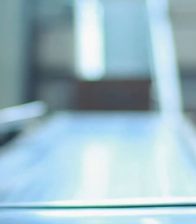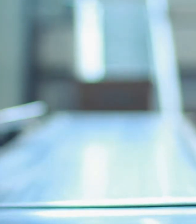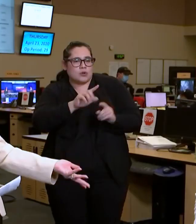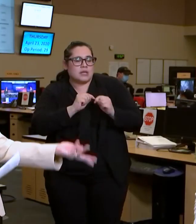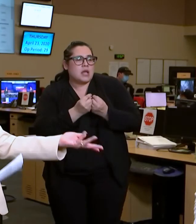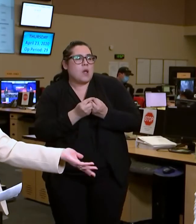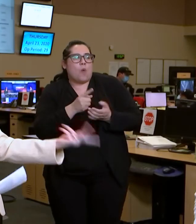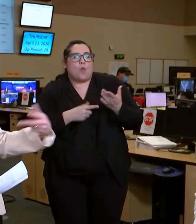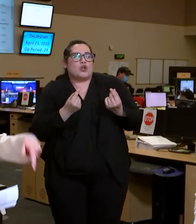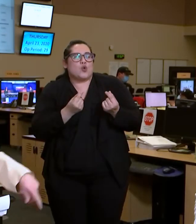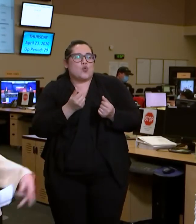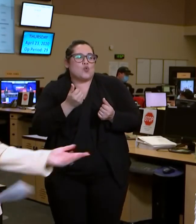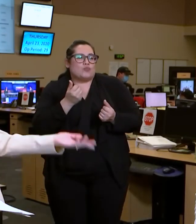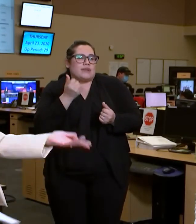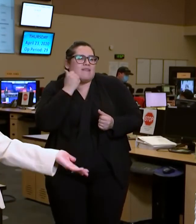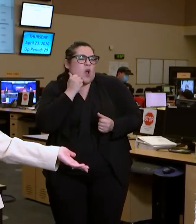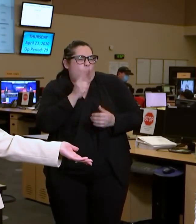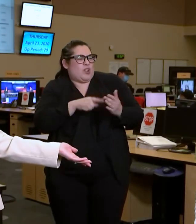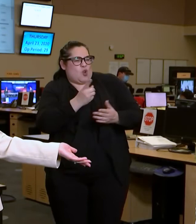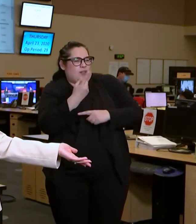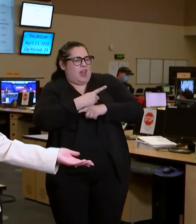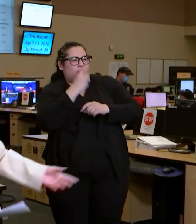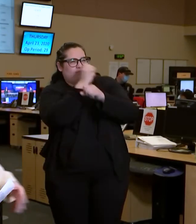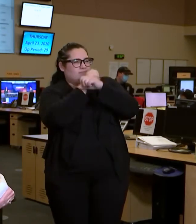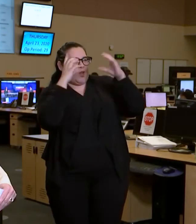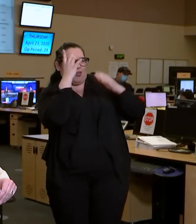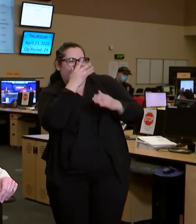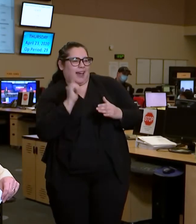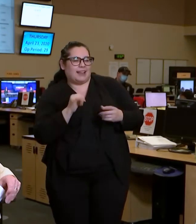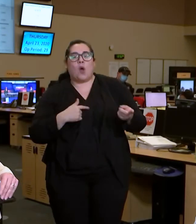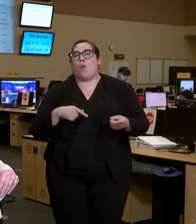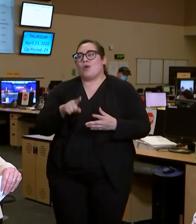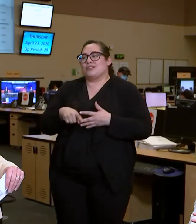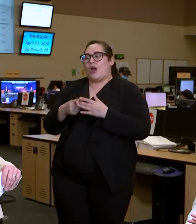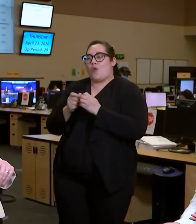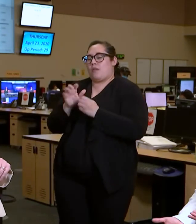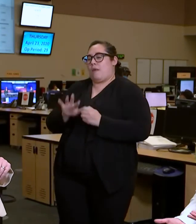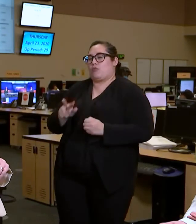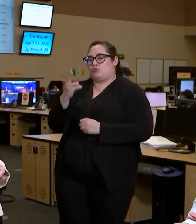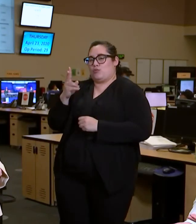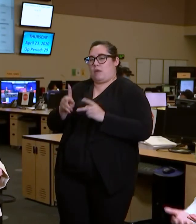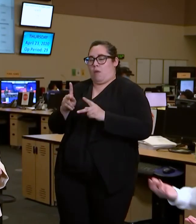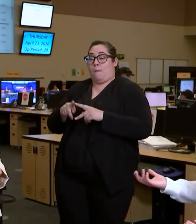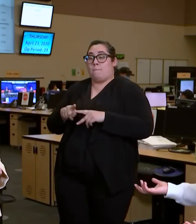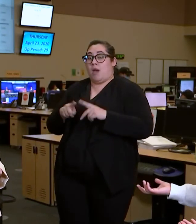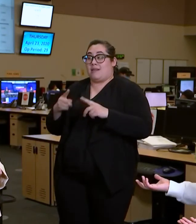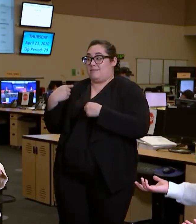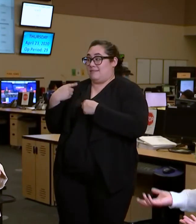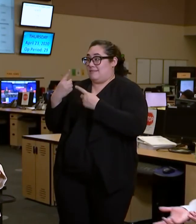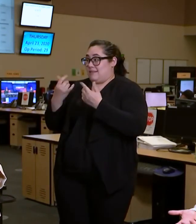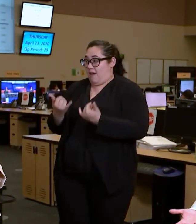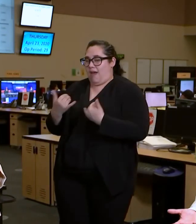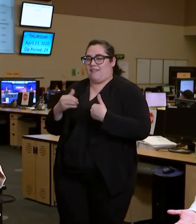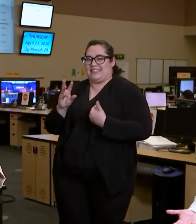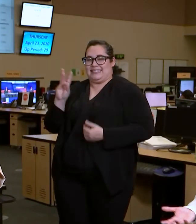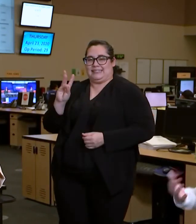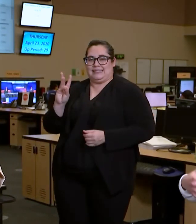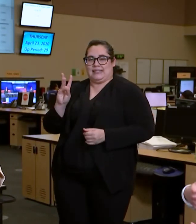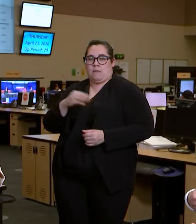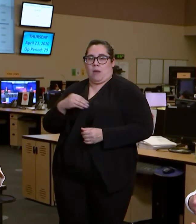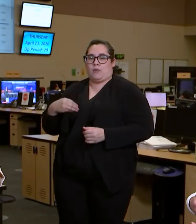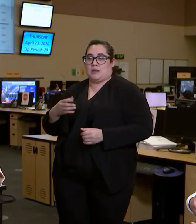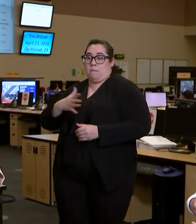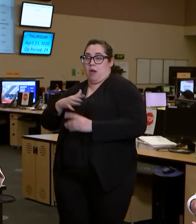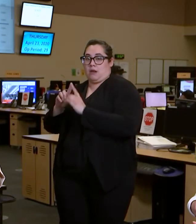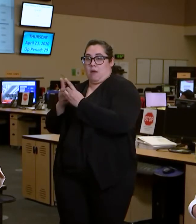What are you doing on a day-to-day basis? What's your day like, Danielle? Well, we started off with about 2 people, but to this point we have about 6 members